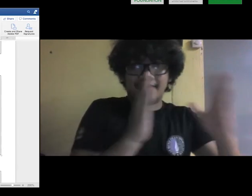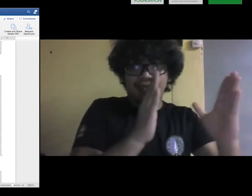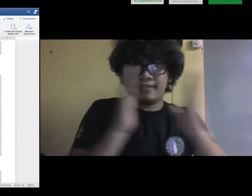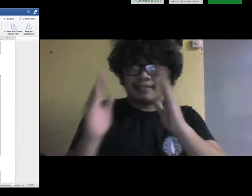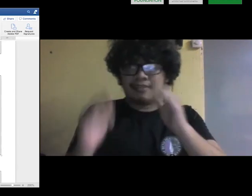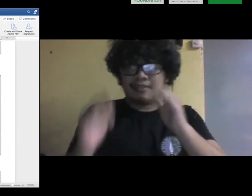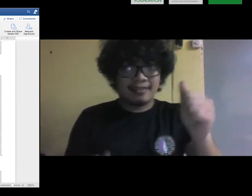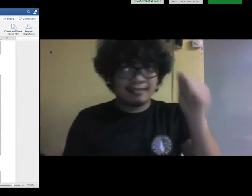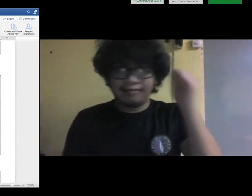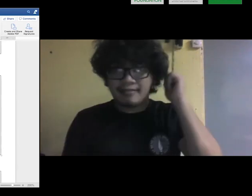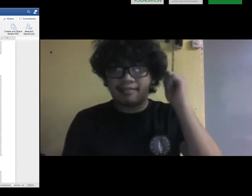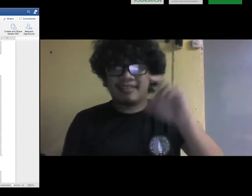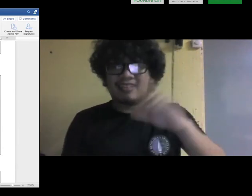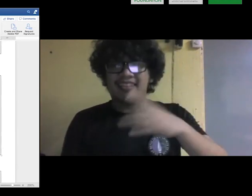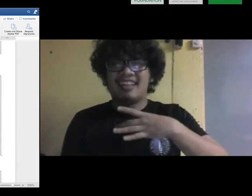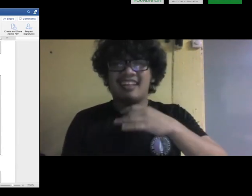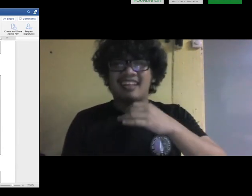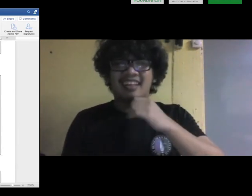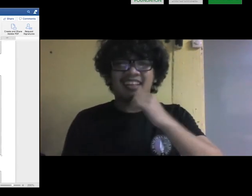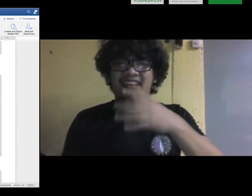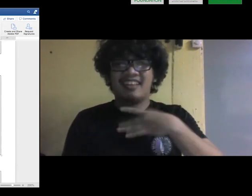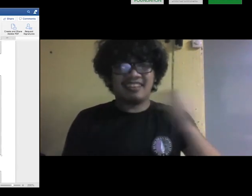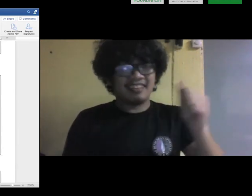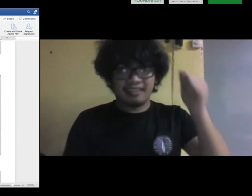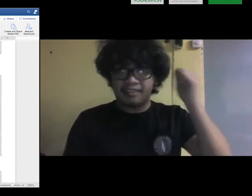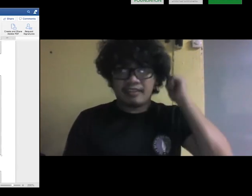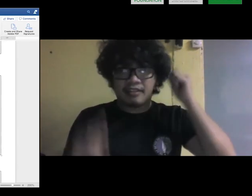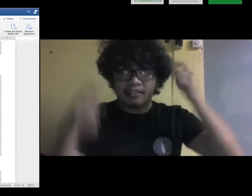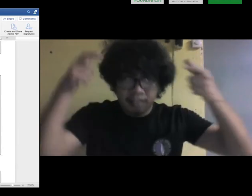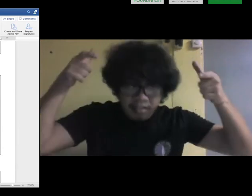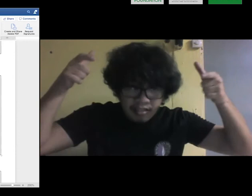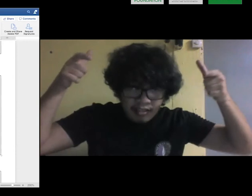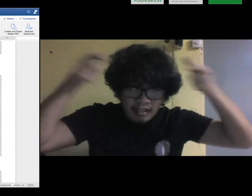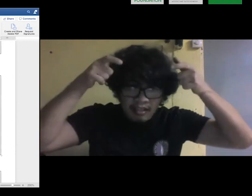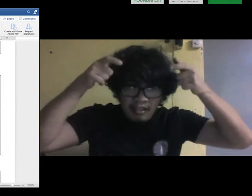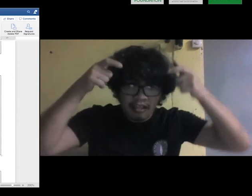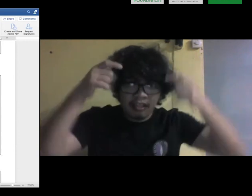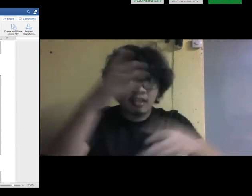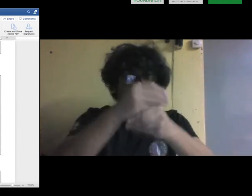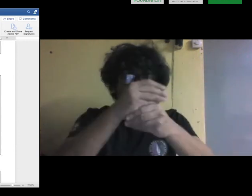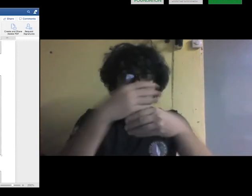Nat wants to make a comment. Yes.